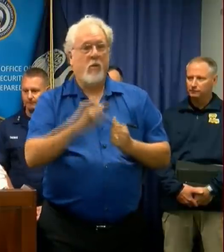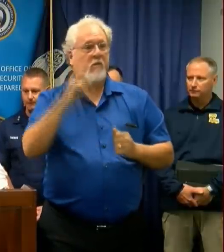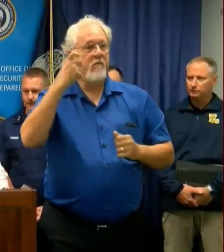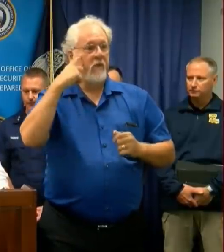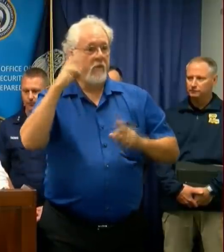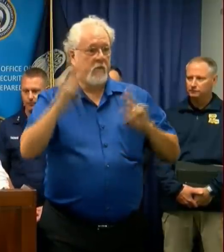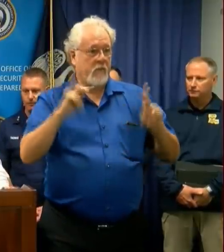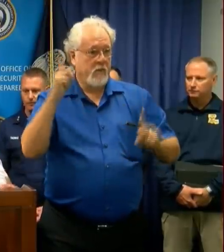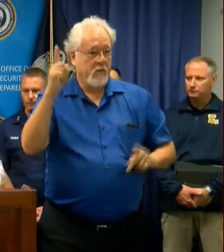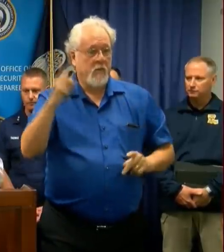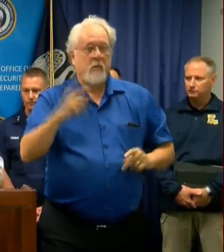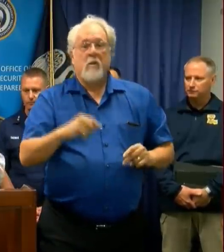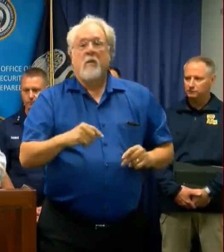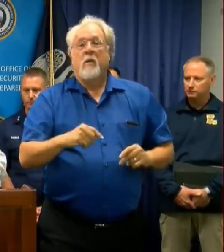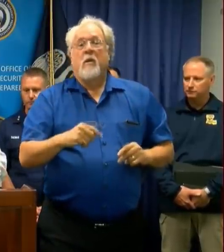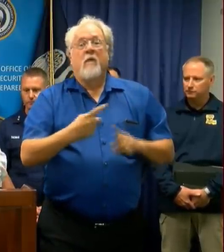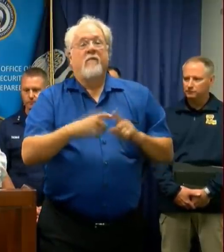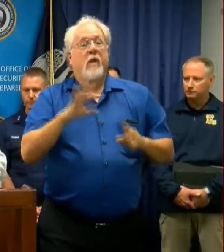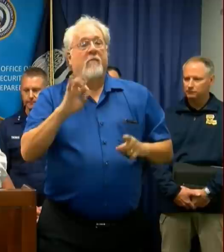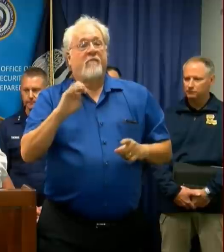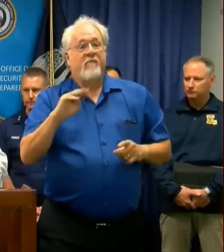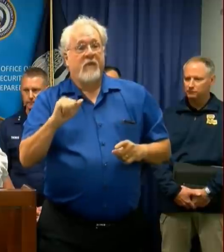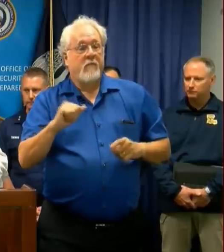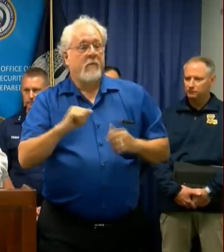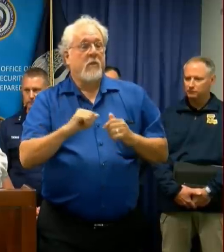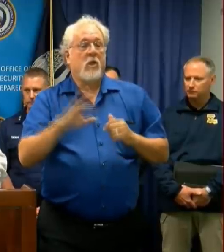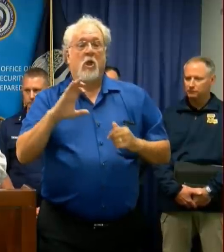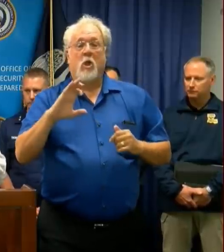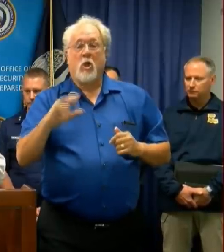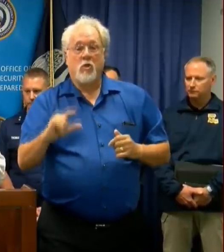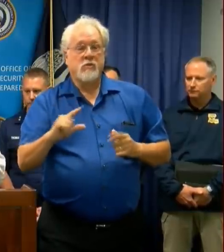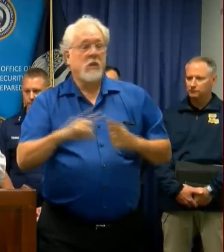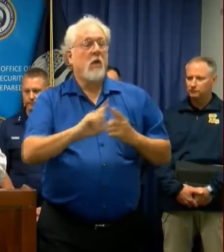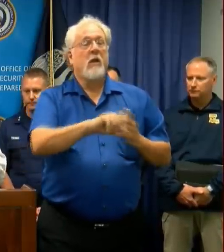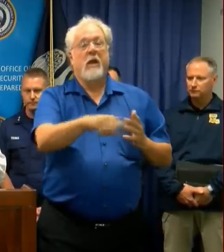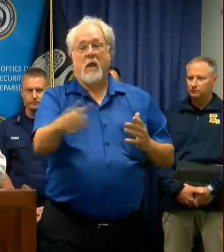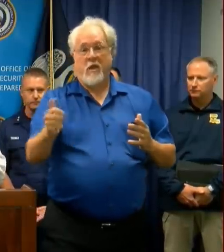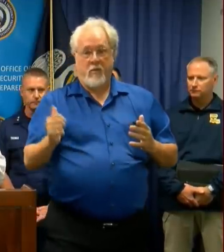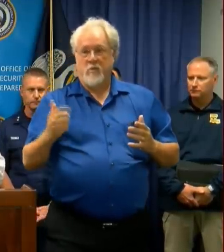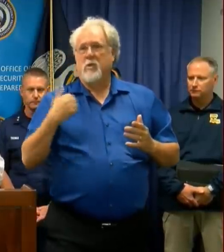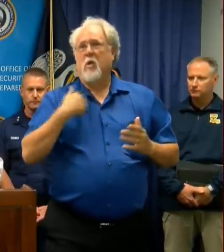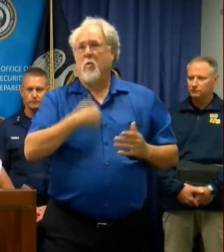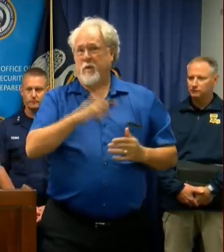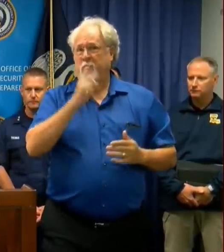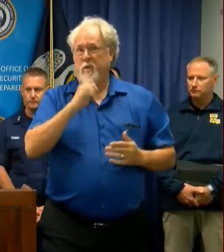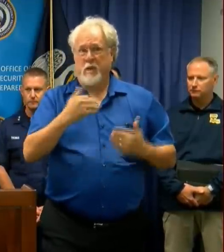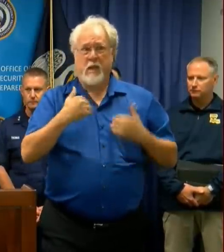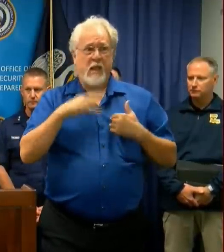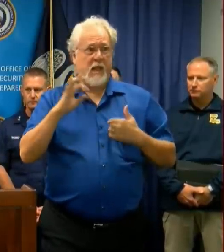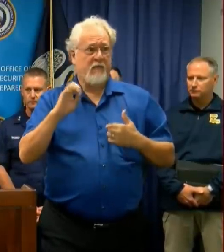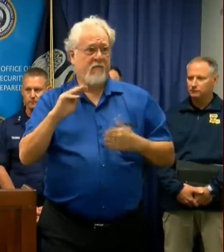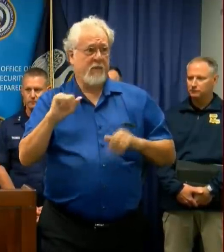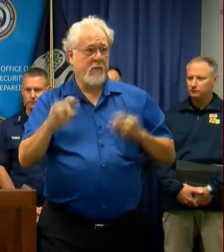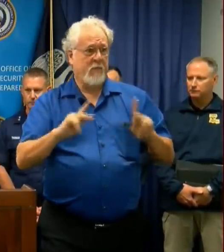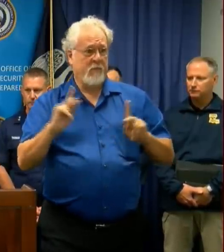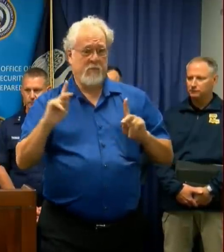federal partners from FEMA, with the Coast Guard, and all others. We've actually had FEMA folks here over the last